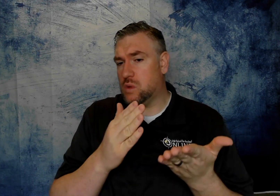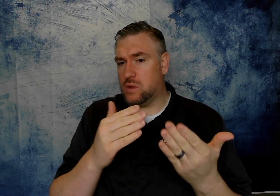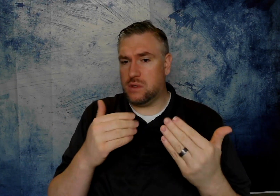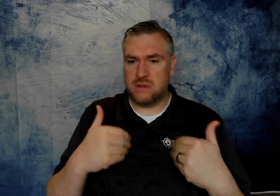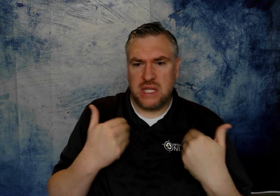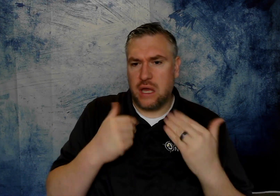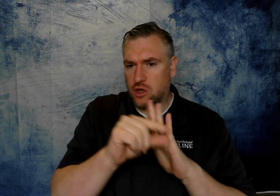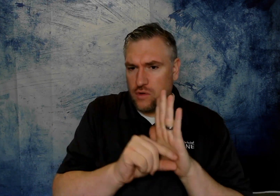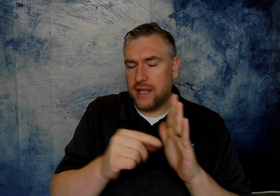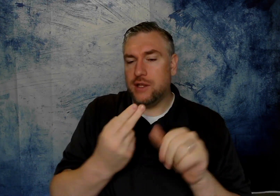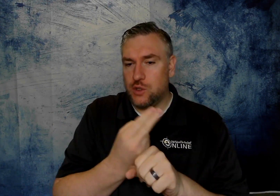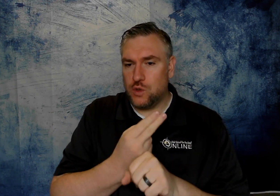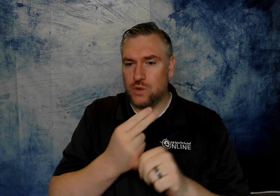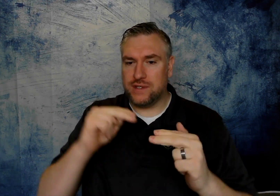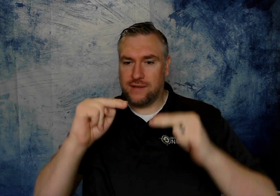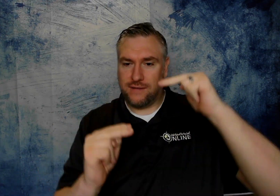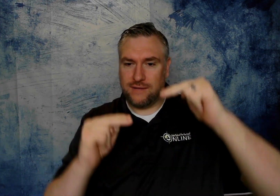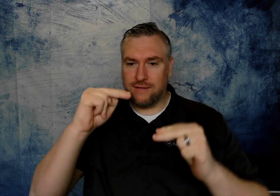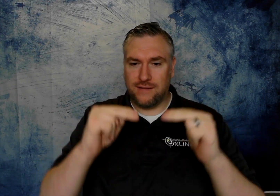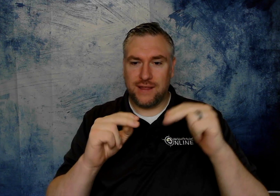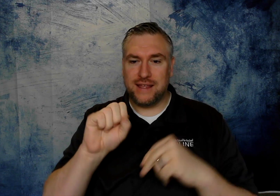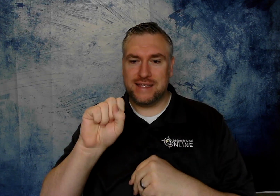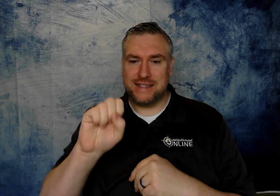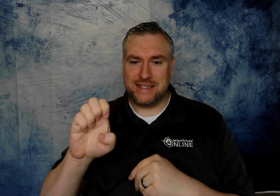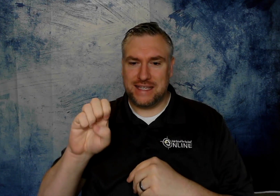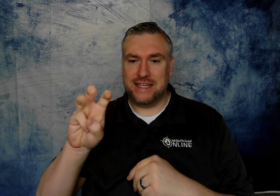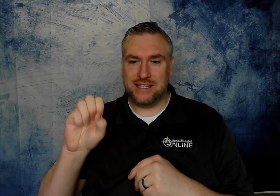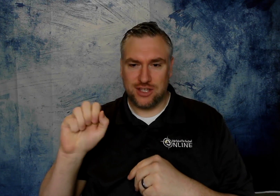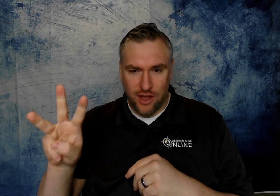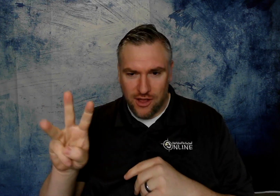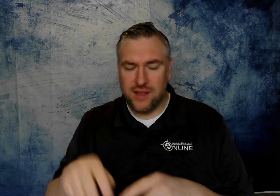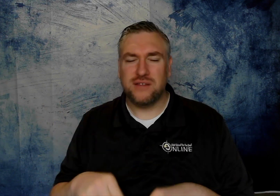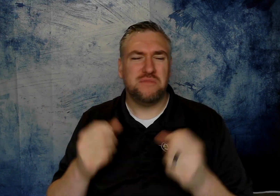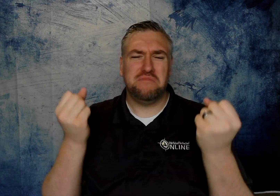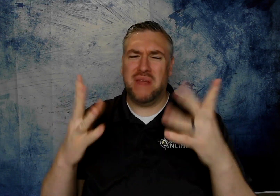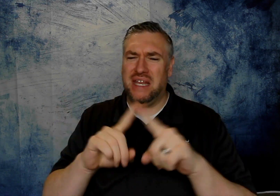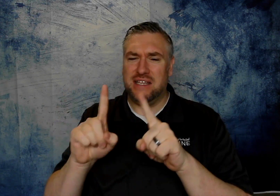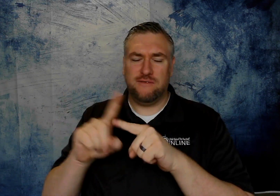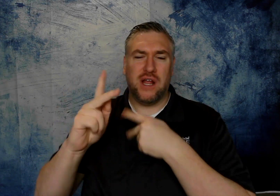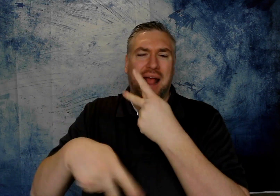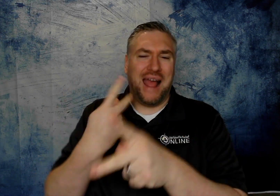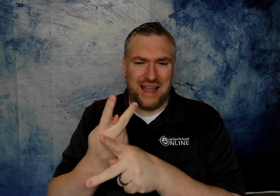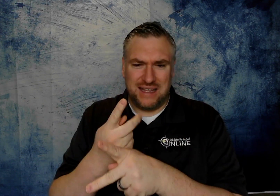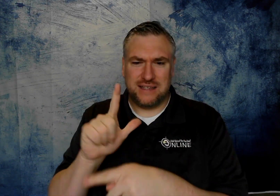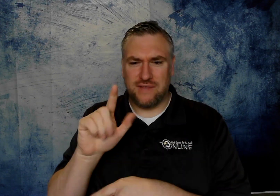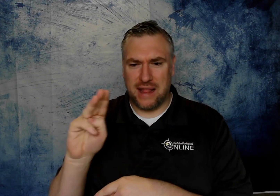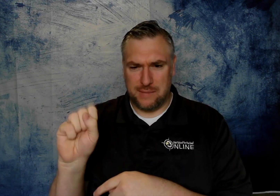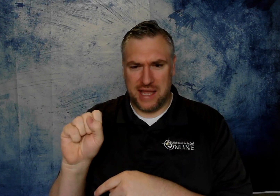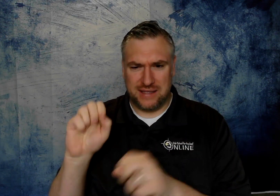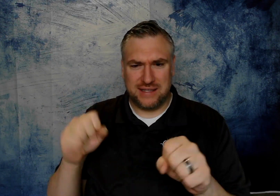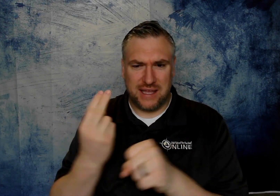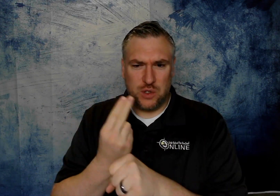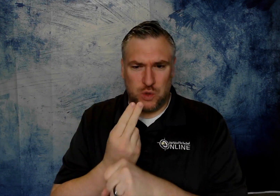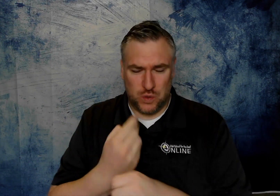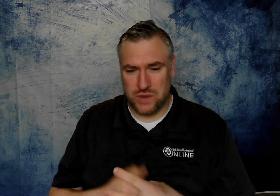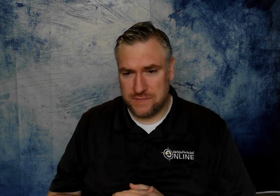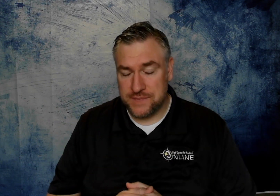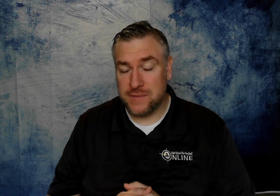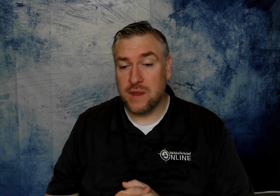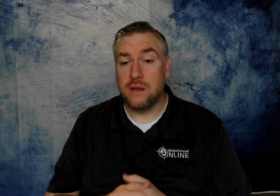Young, kind of preschool or the younger grades might use Seesaw. There's so many different kinds of LMS systems that you can